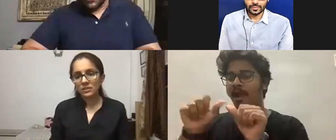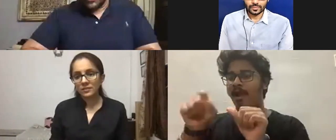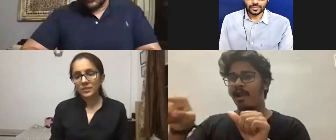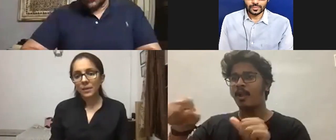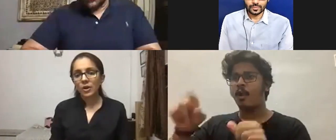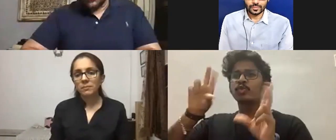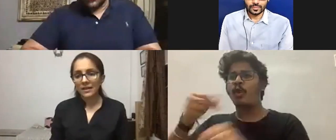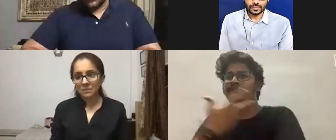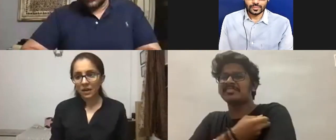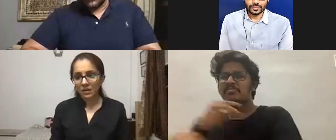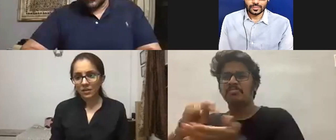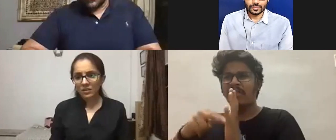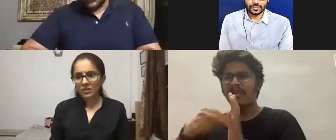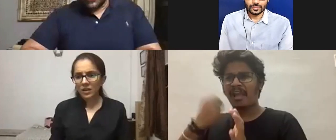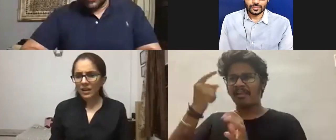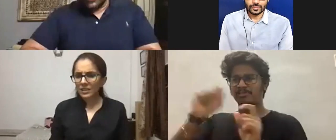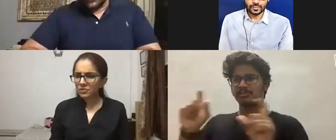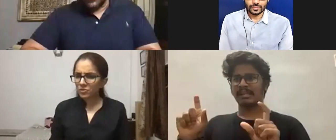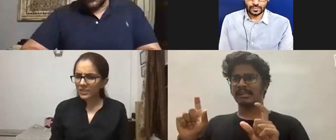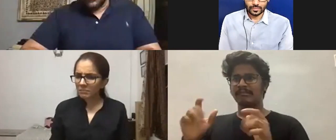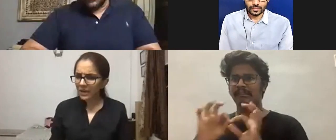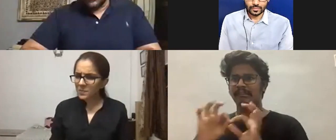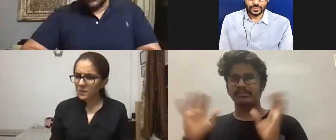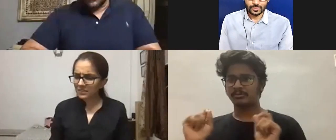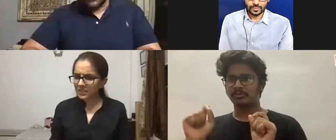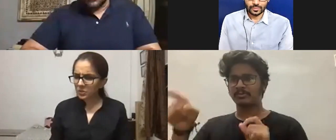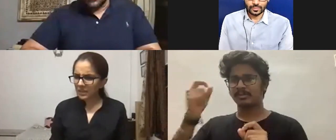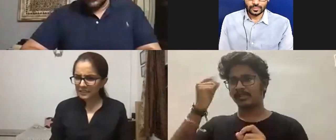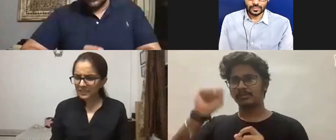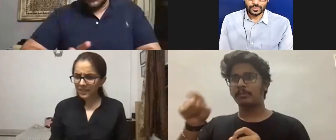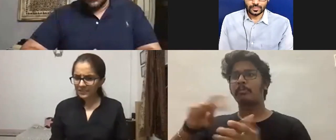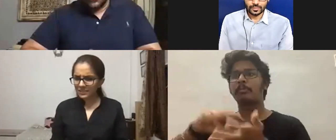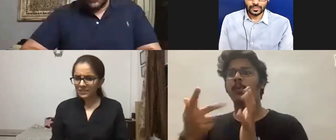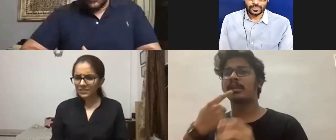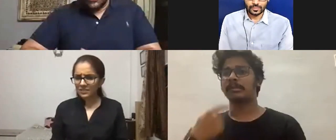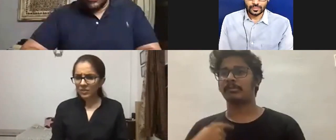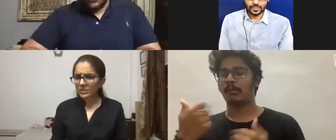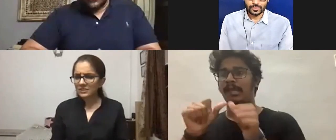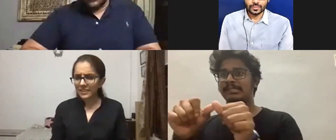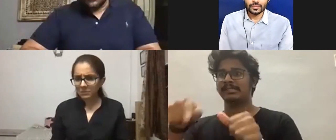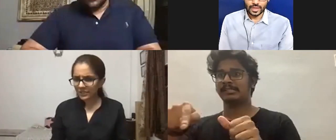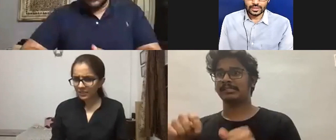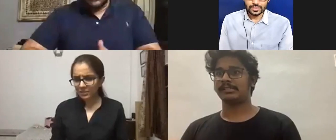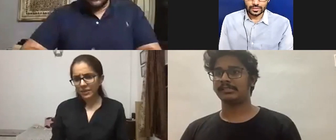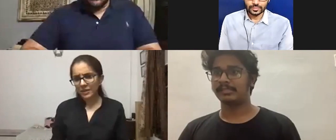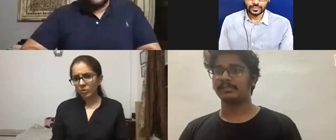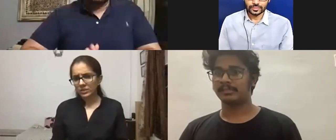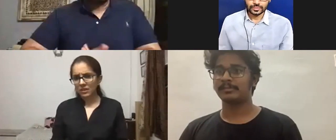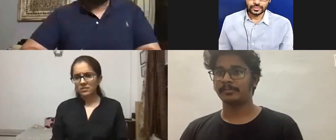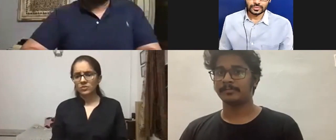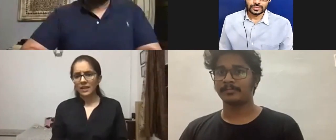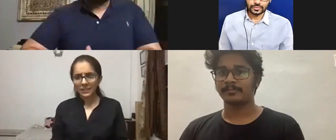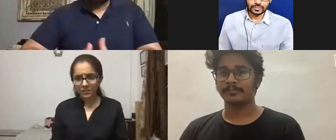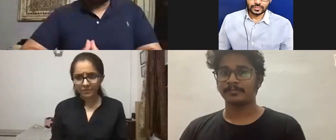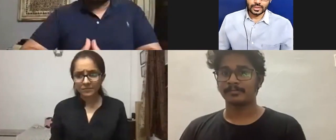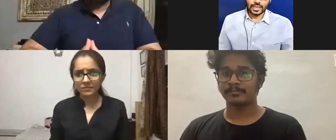Google about plasma. Got the plasma, then you can't take the vaccine. What does that mean? Yes. I would want an